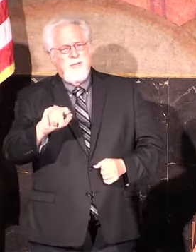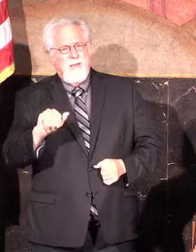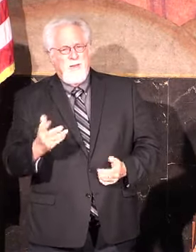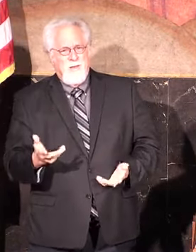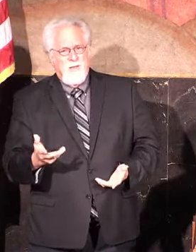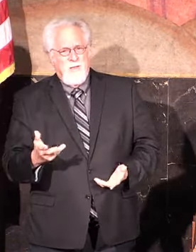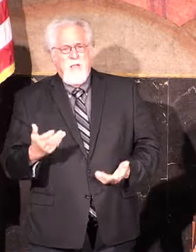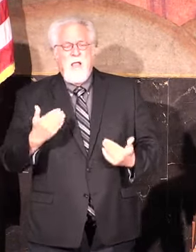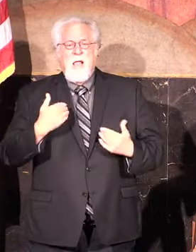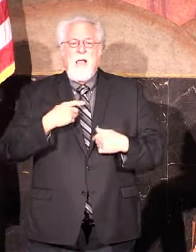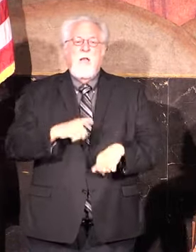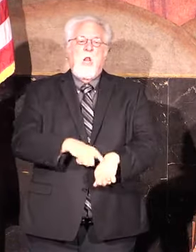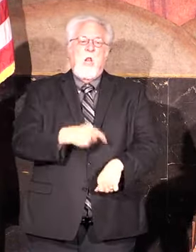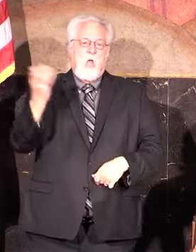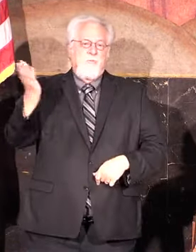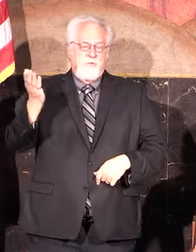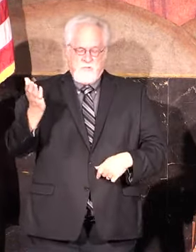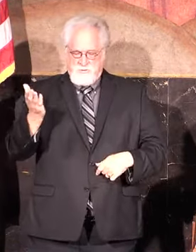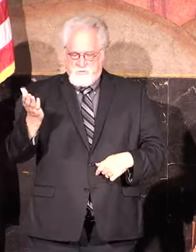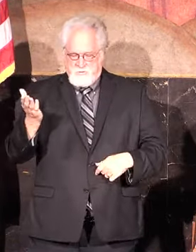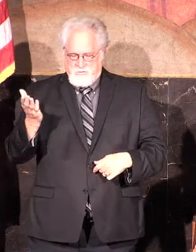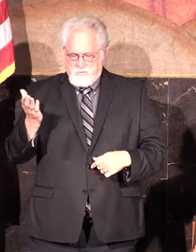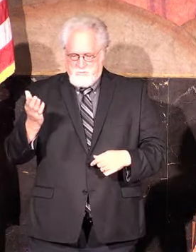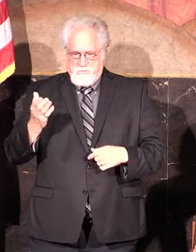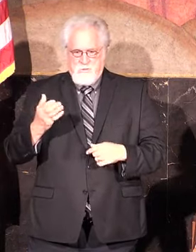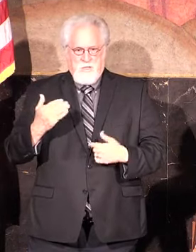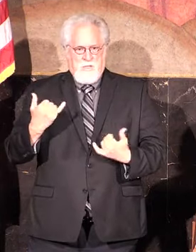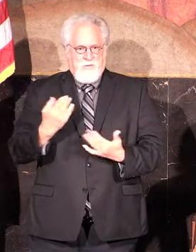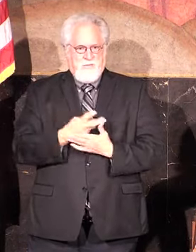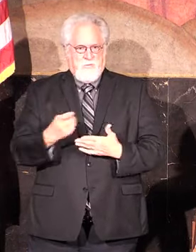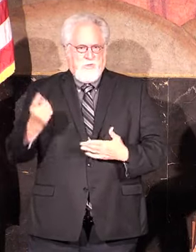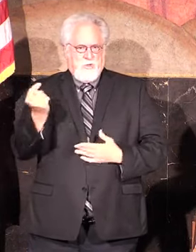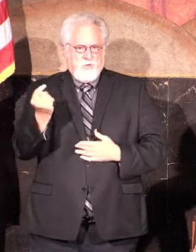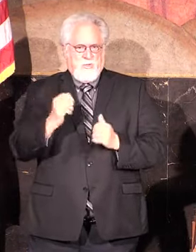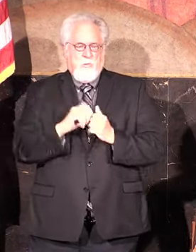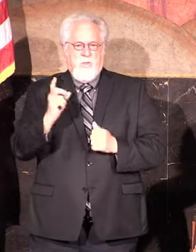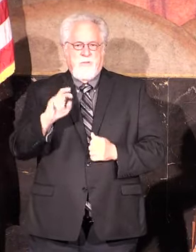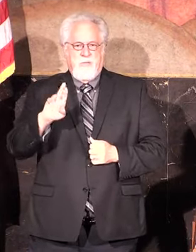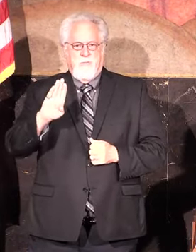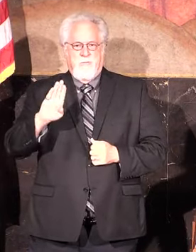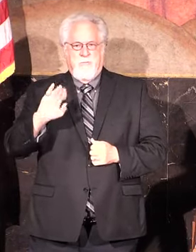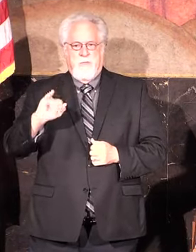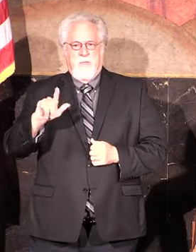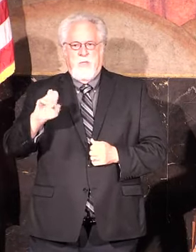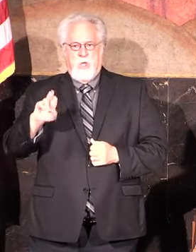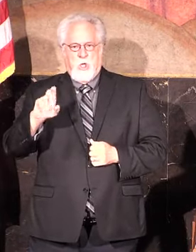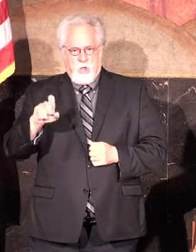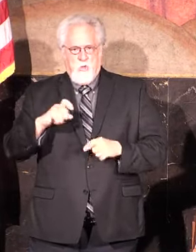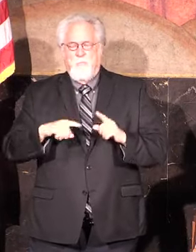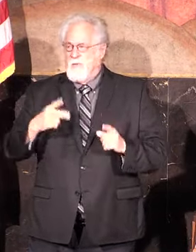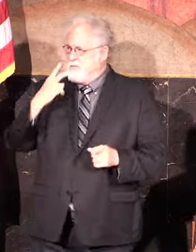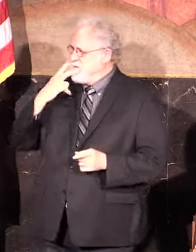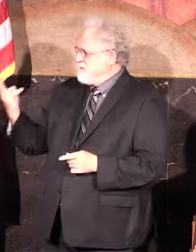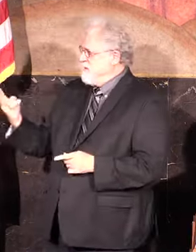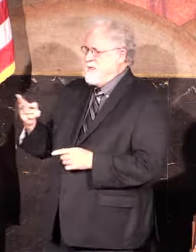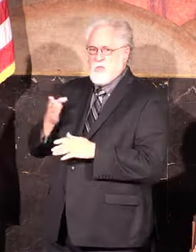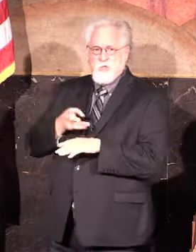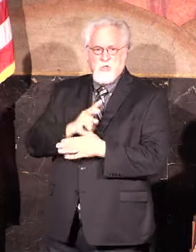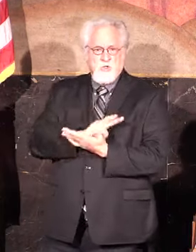I know we had a long presentation in here earlier this week with Dr. Biu, but you can see that it was about 2 weeks